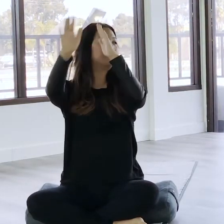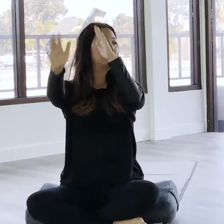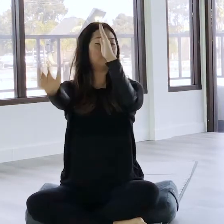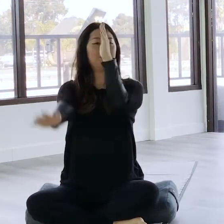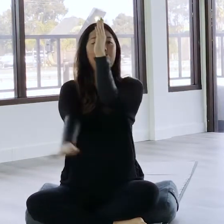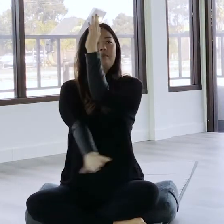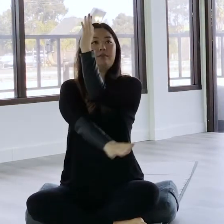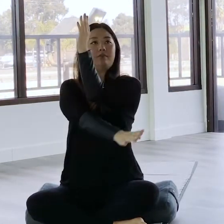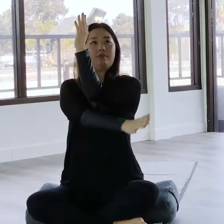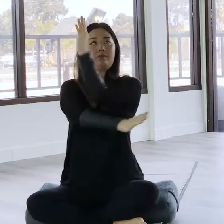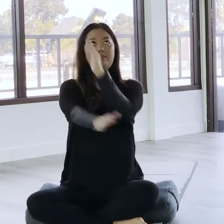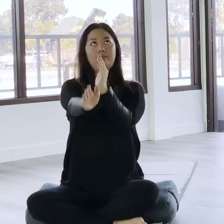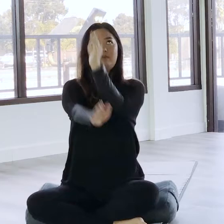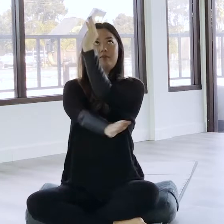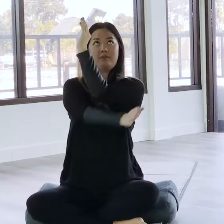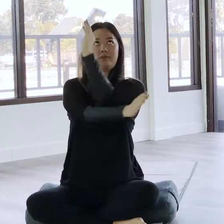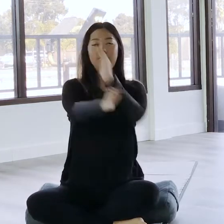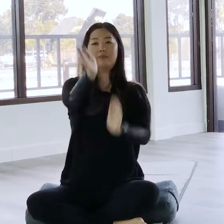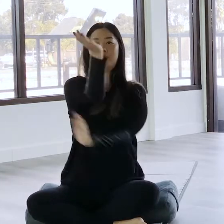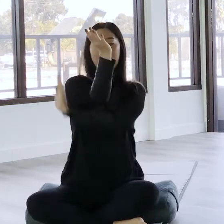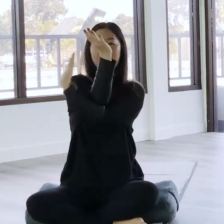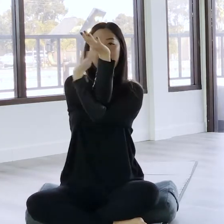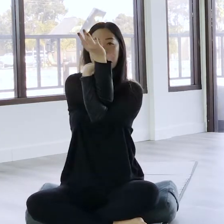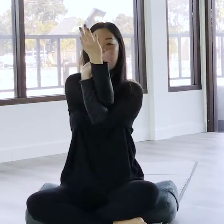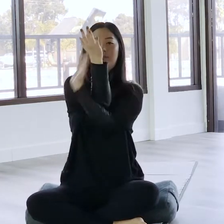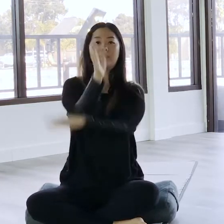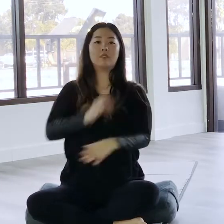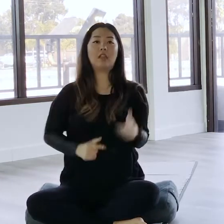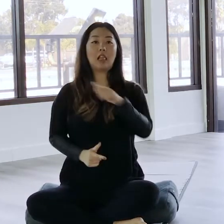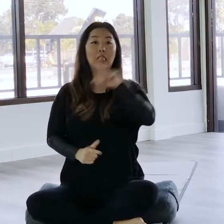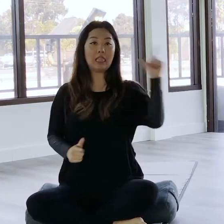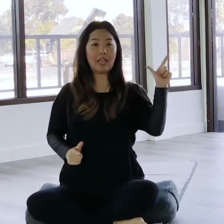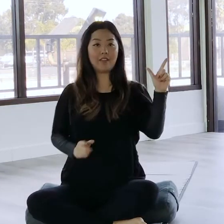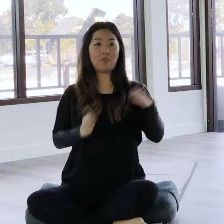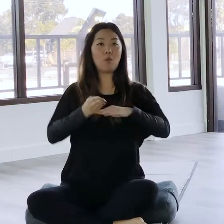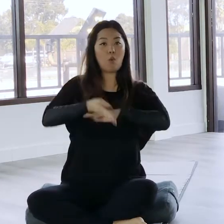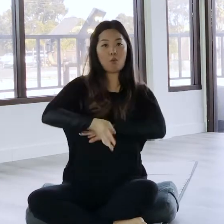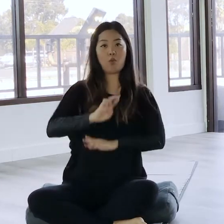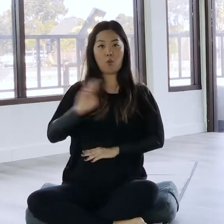right, coming into pigeon.